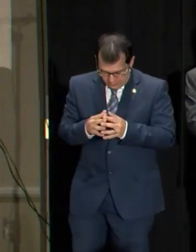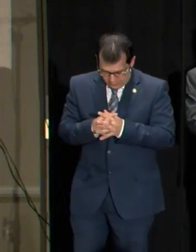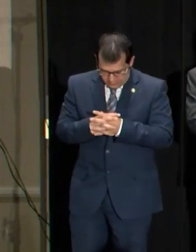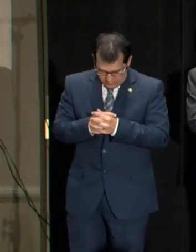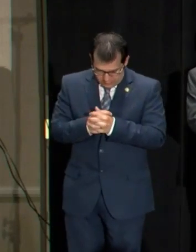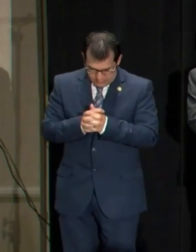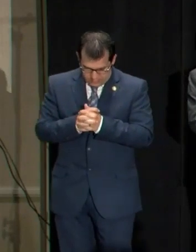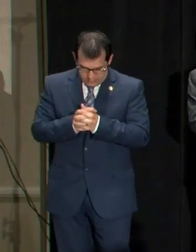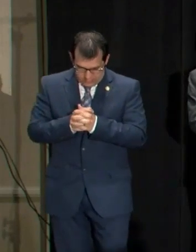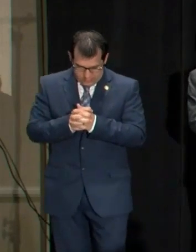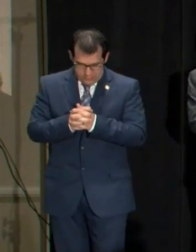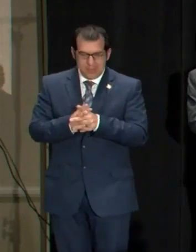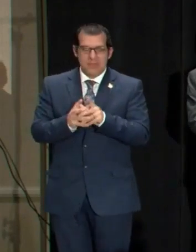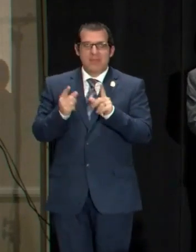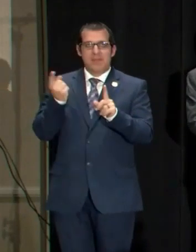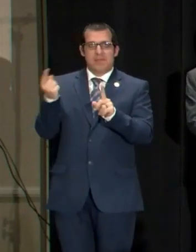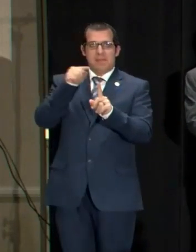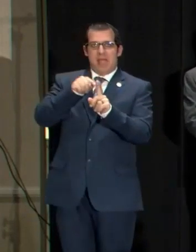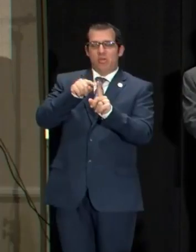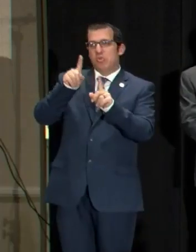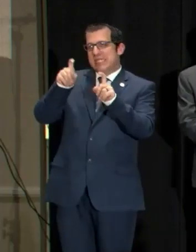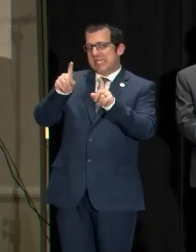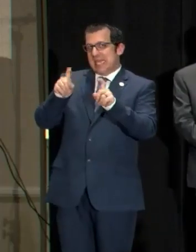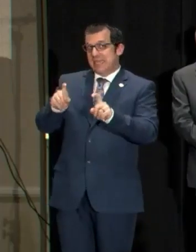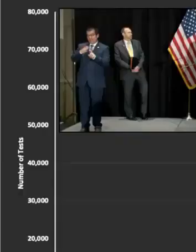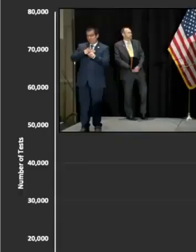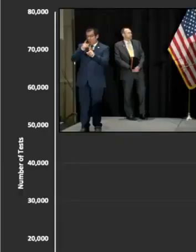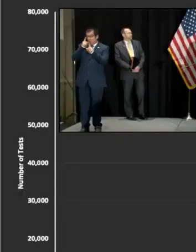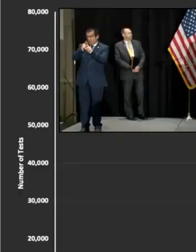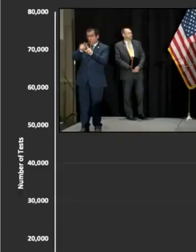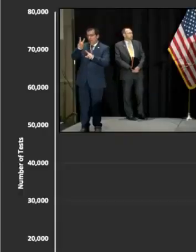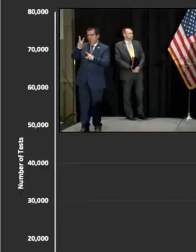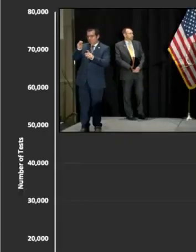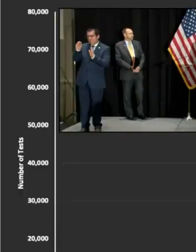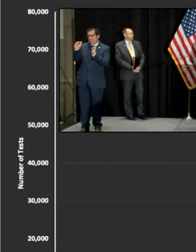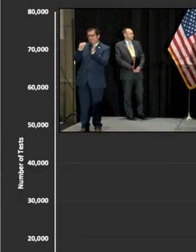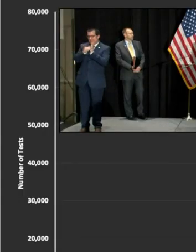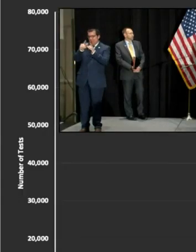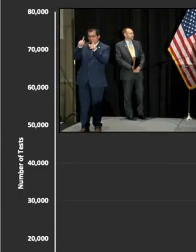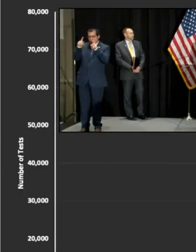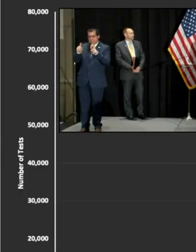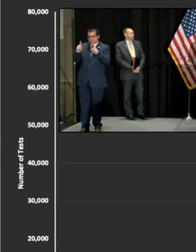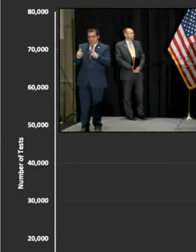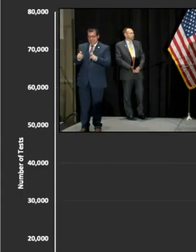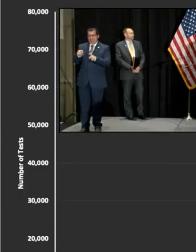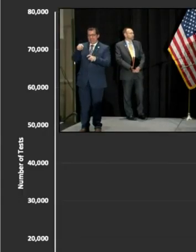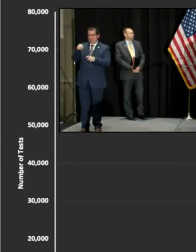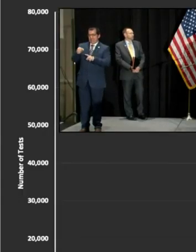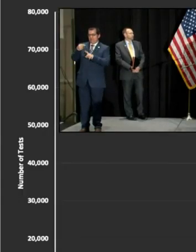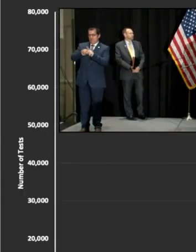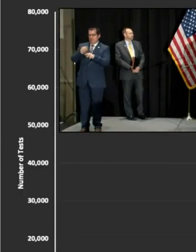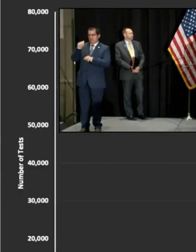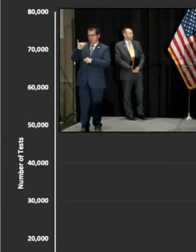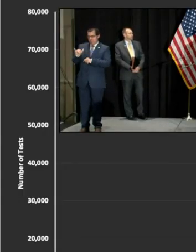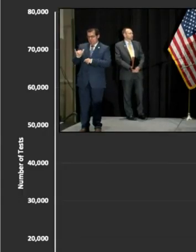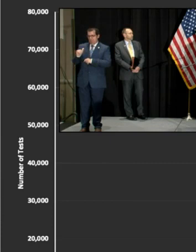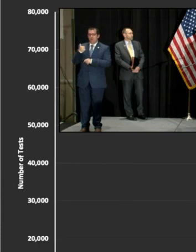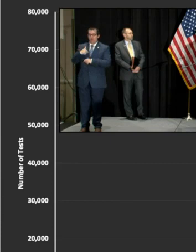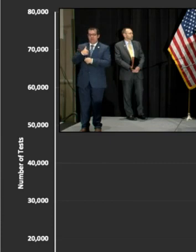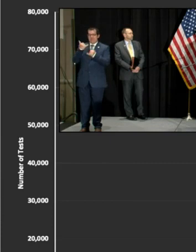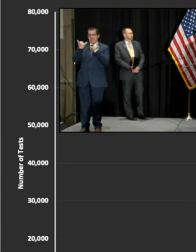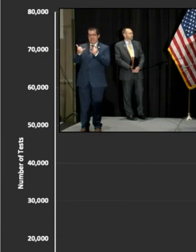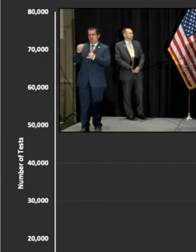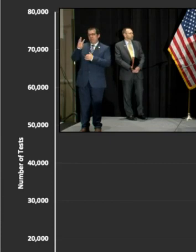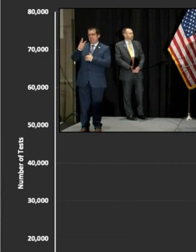and this comes back to our testing. Remember my goal of 60,000 tests in the month of May? Well, we are now